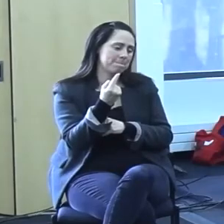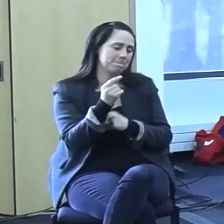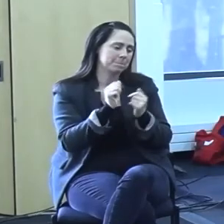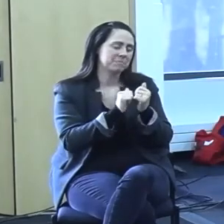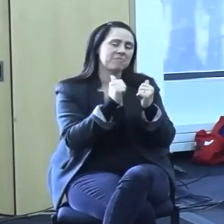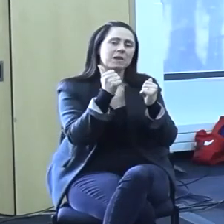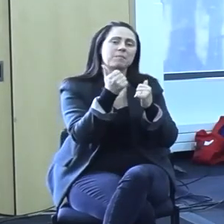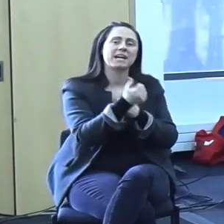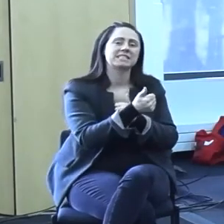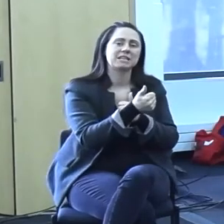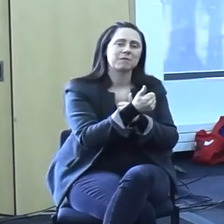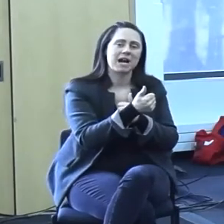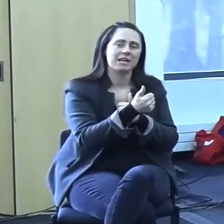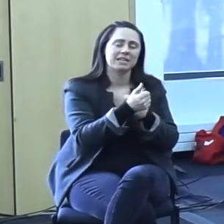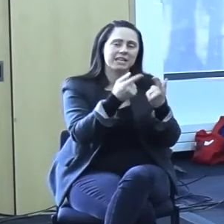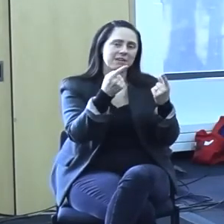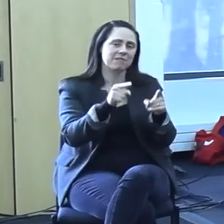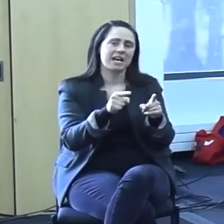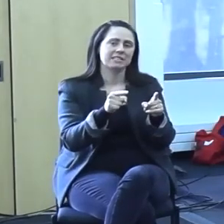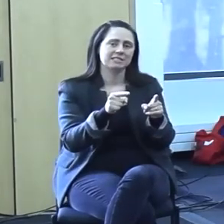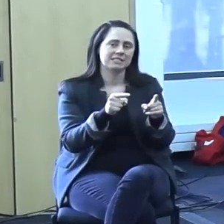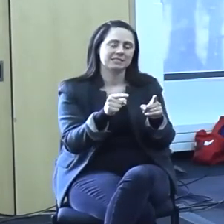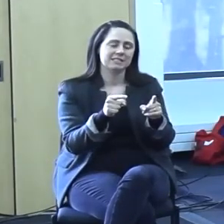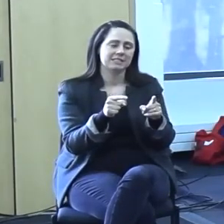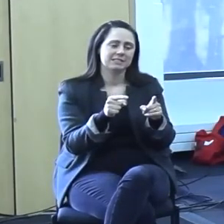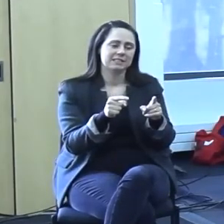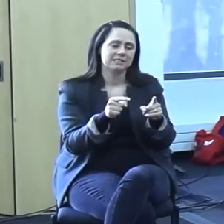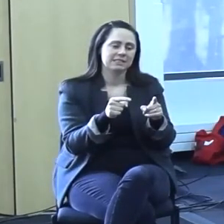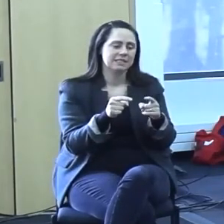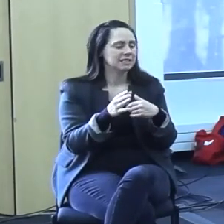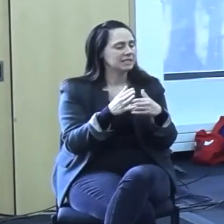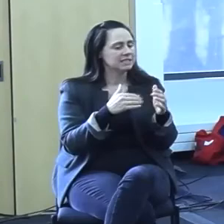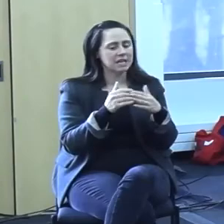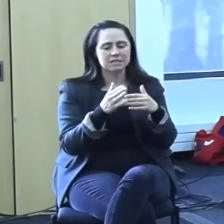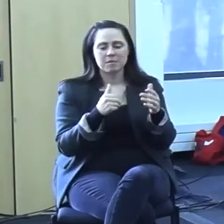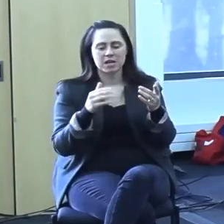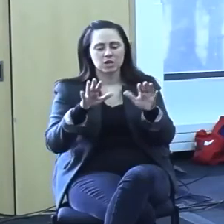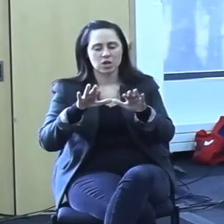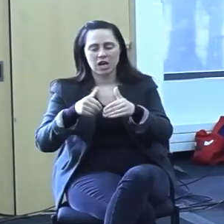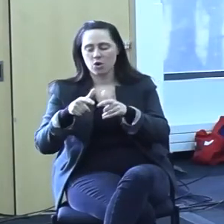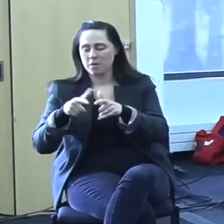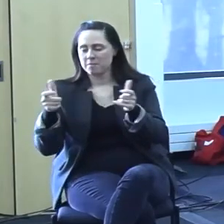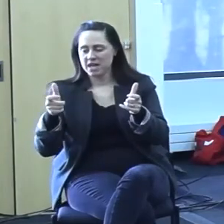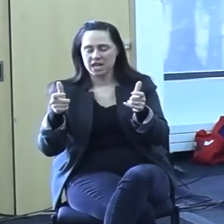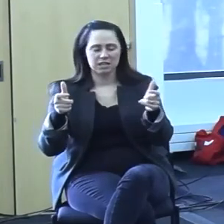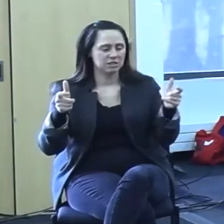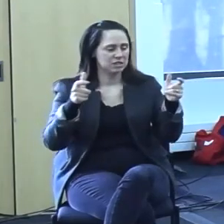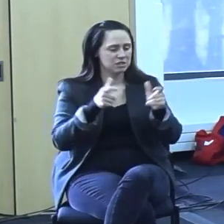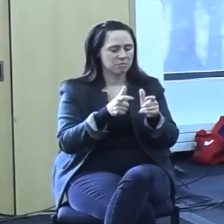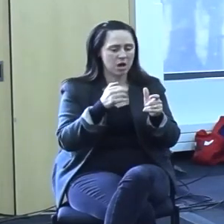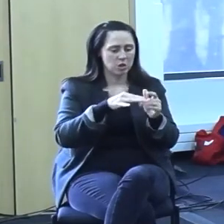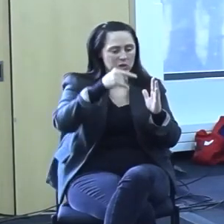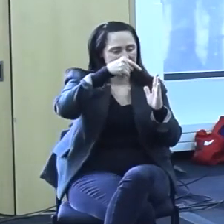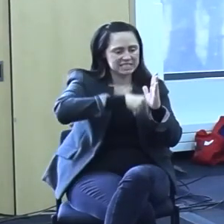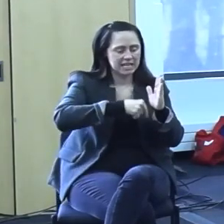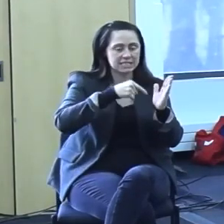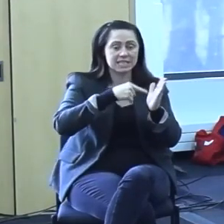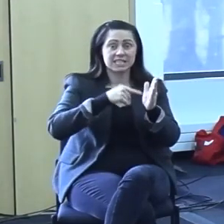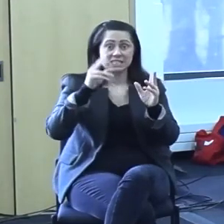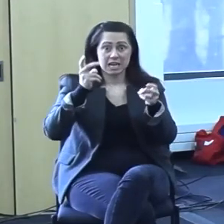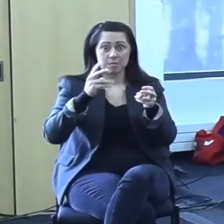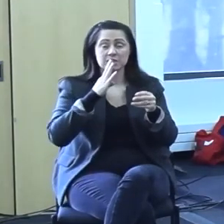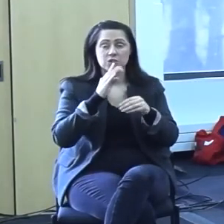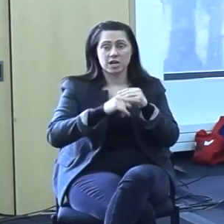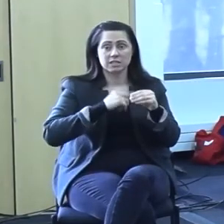passing by at like an event. Like no matter how big or small or intense like this topic is talked